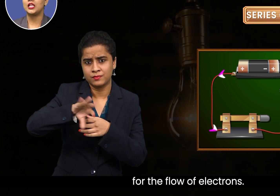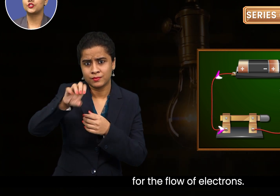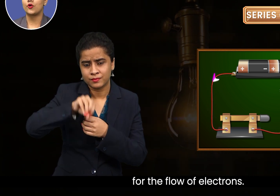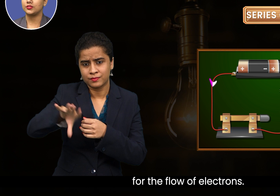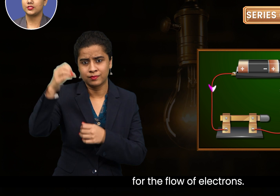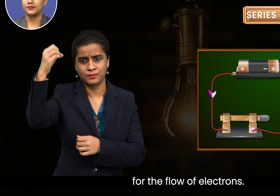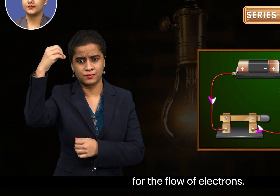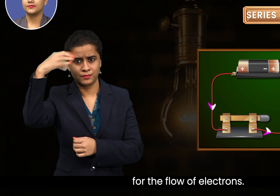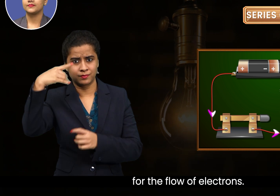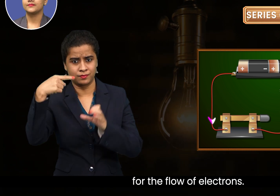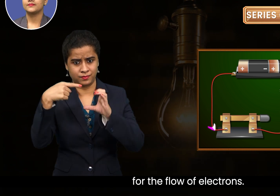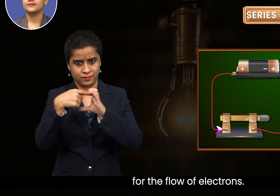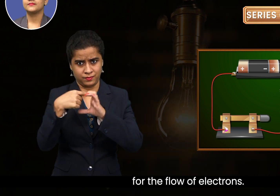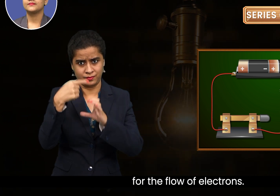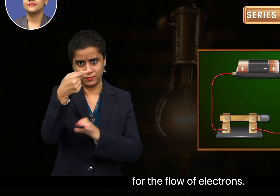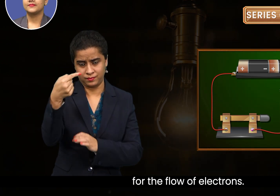of electrons.